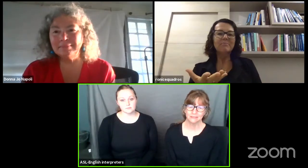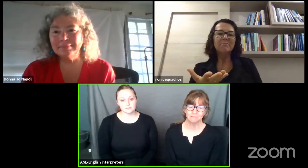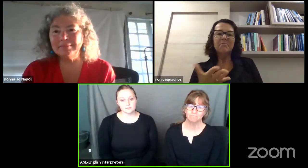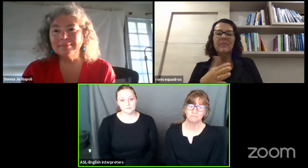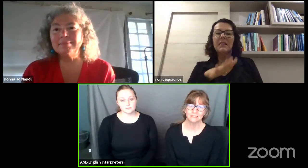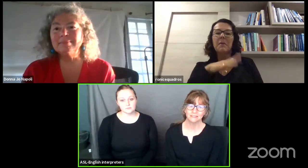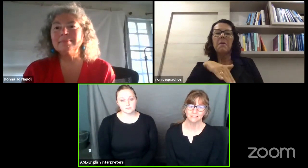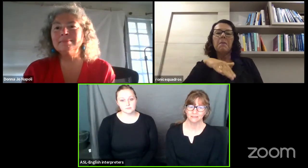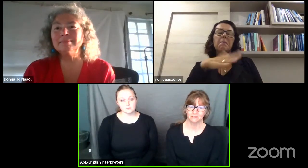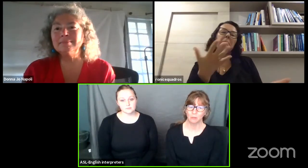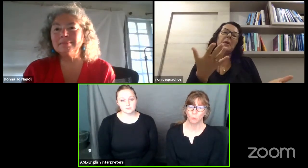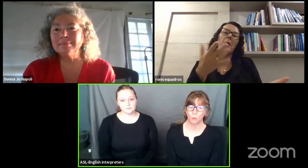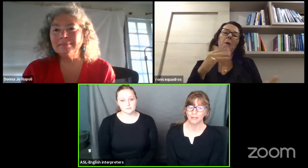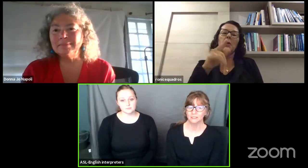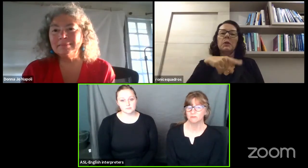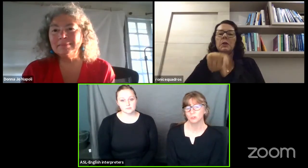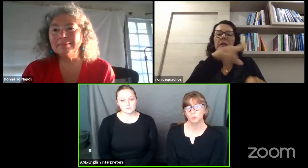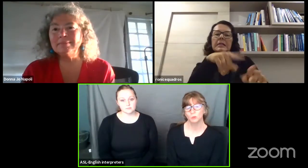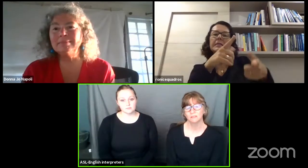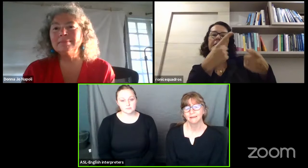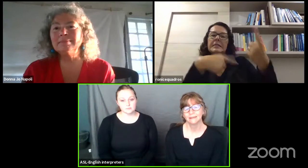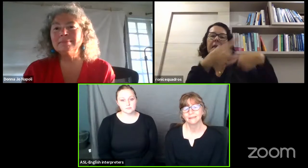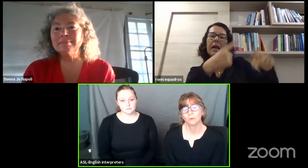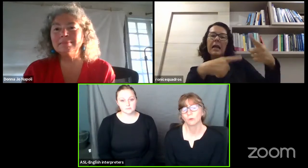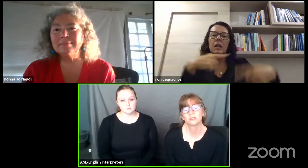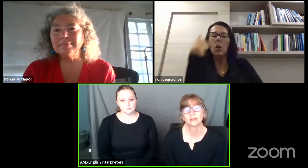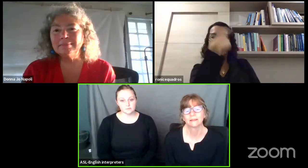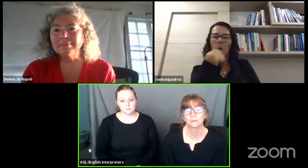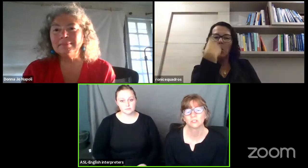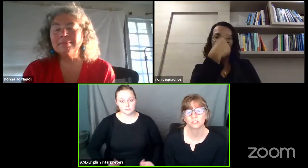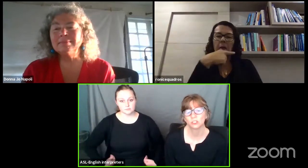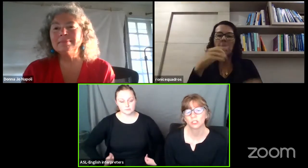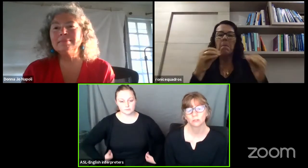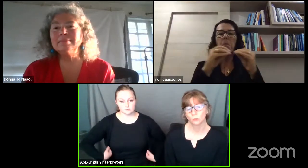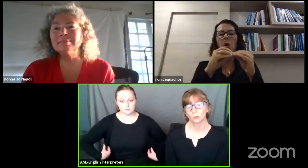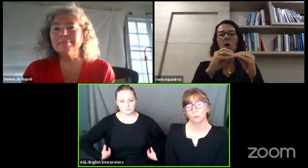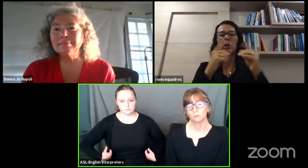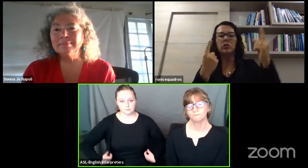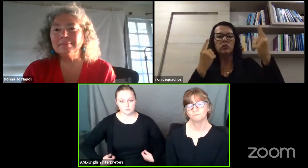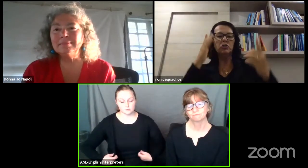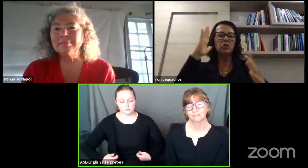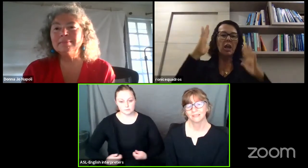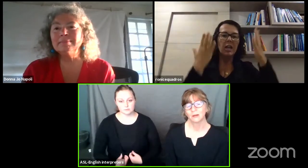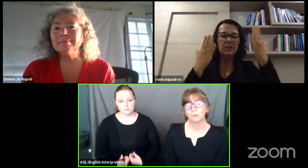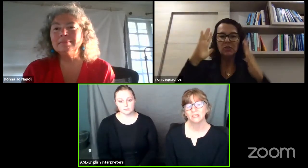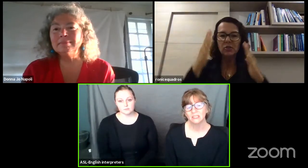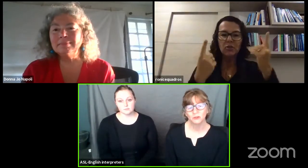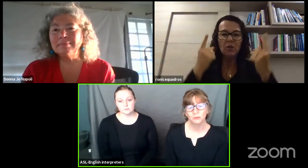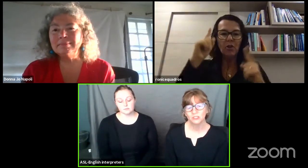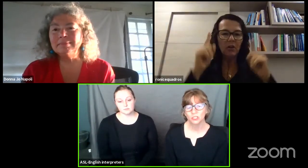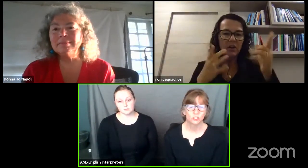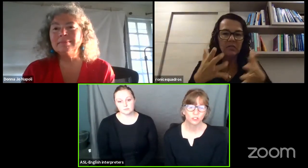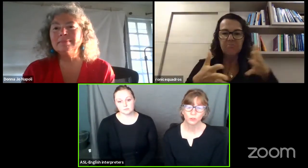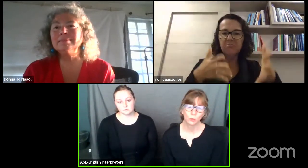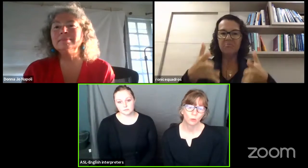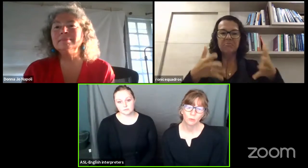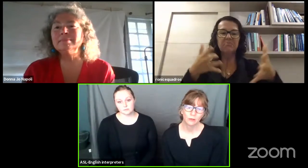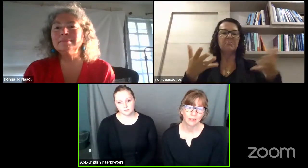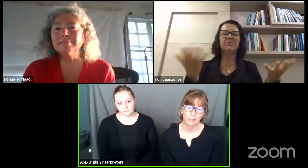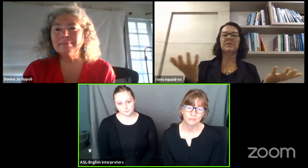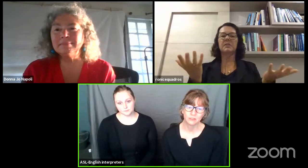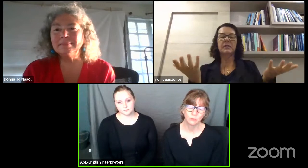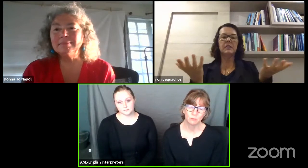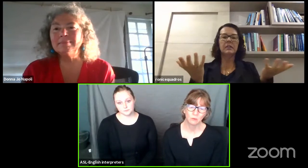the reason. It's just a way it's viewed. Or sign languages in general appear to be